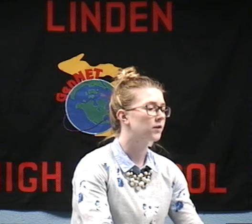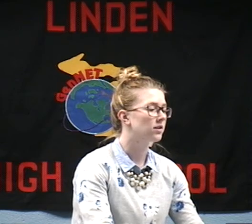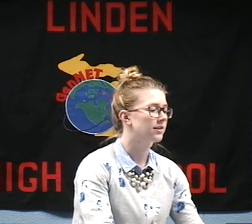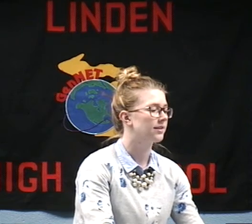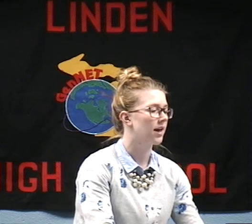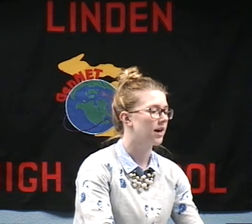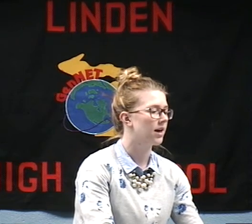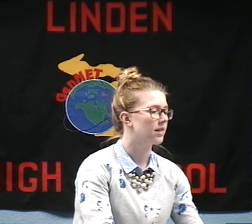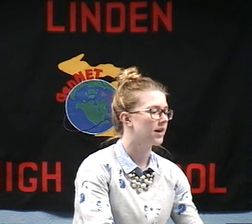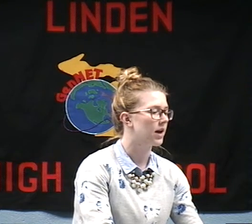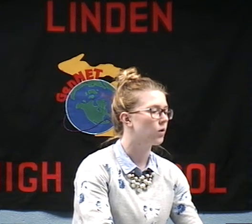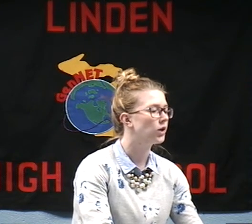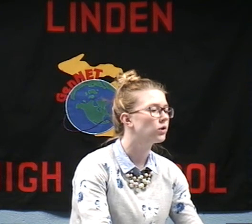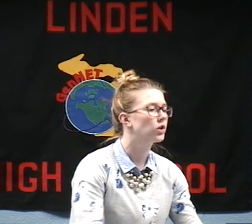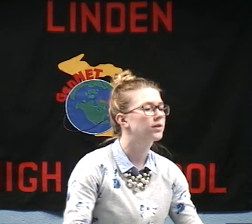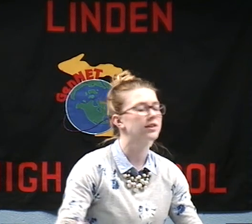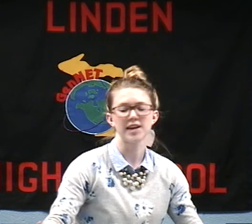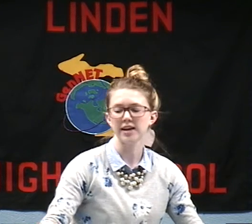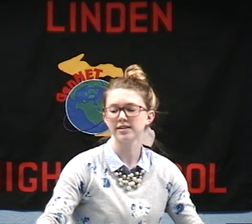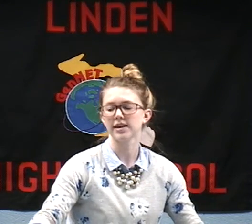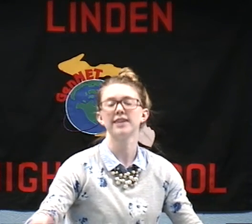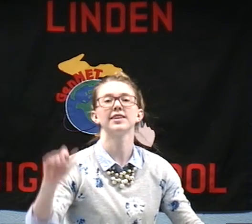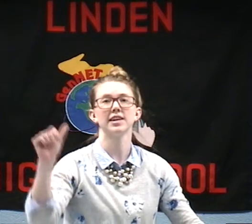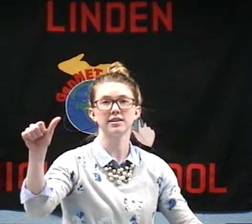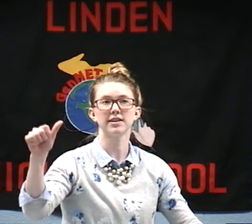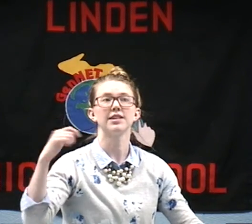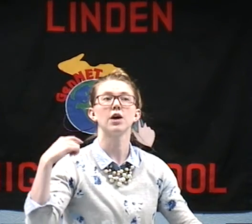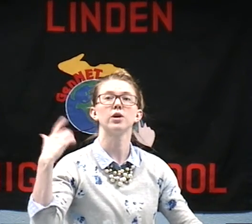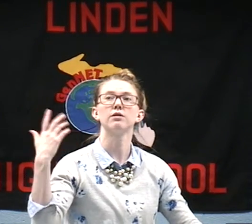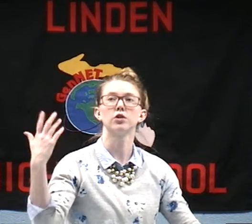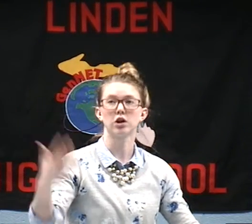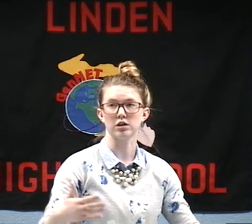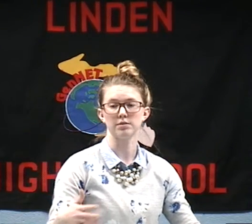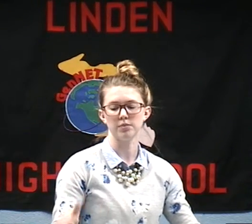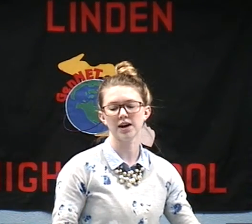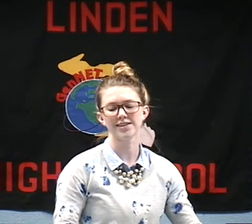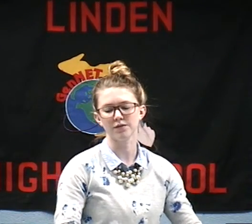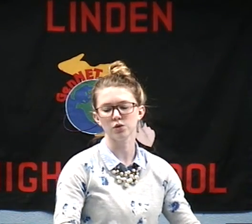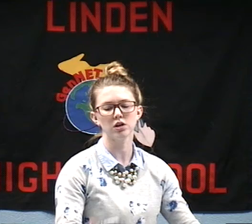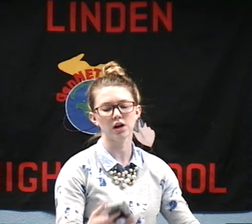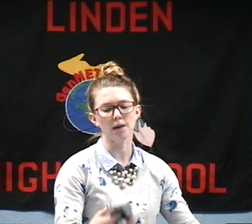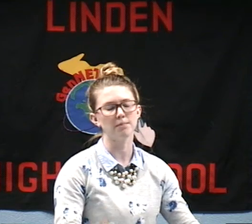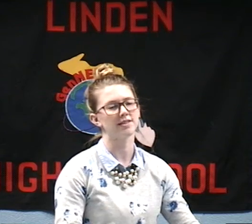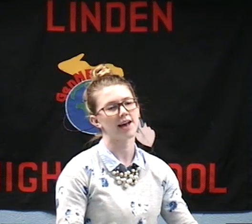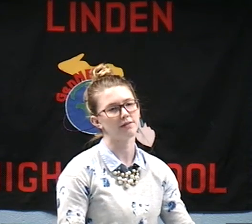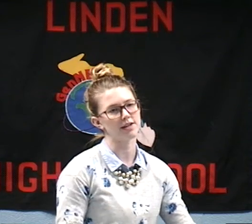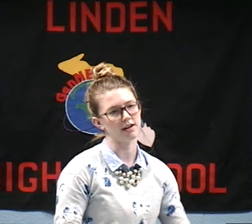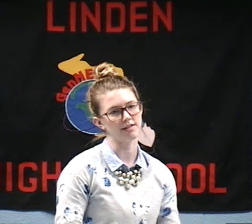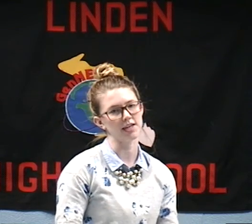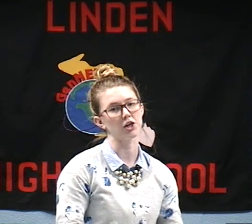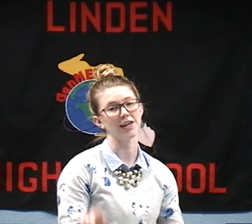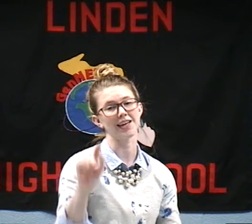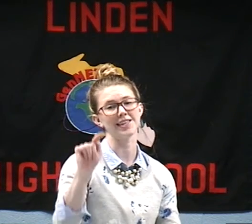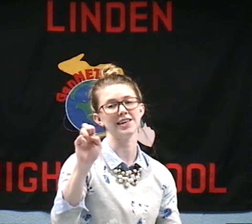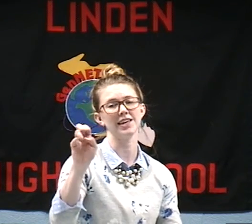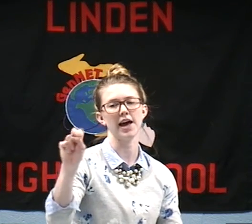first say that I want you to use the states and cities that we've learned. Because if you look up the sign for Tennessee, you're going to get